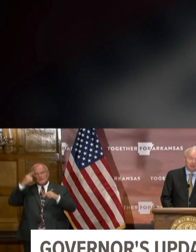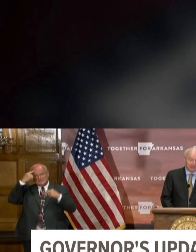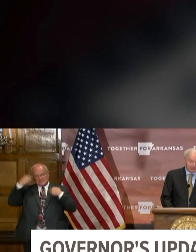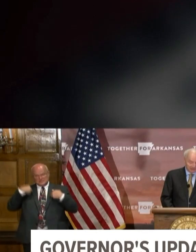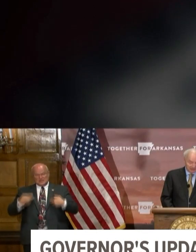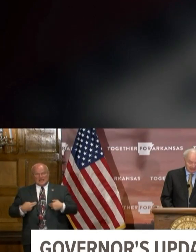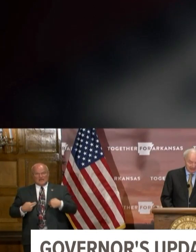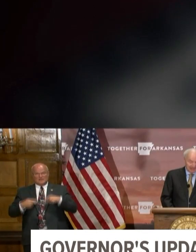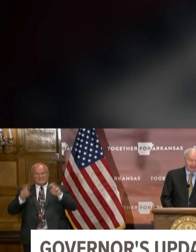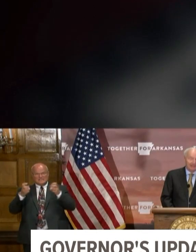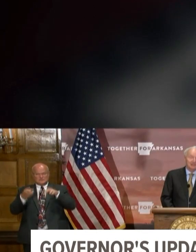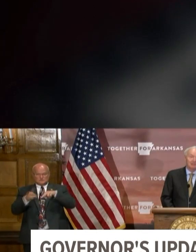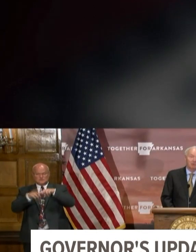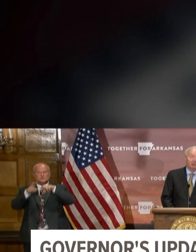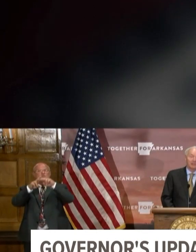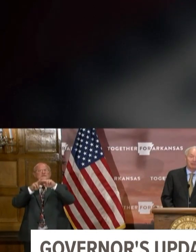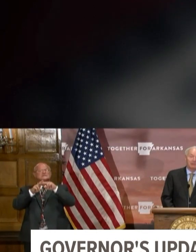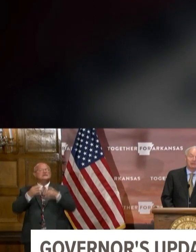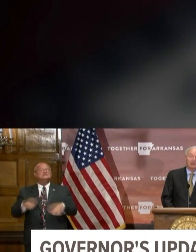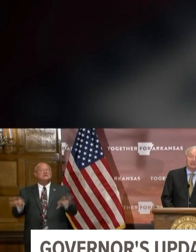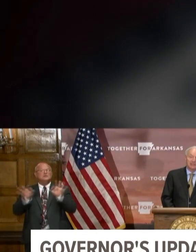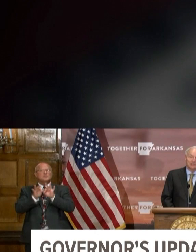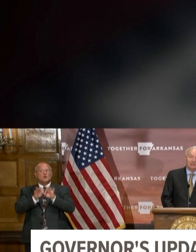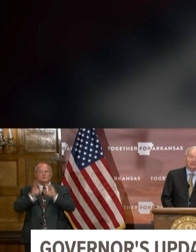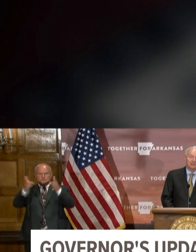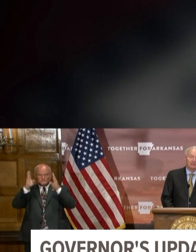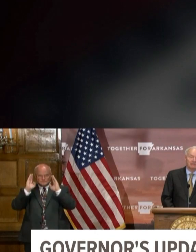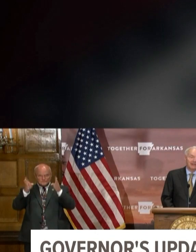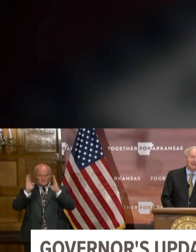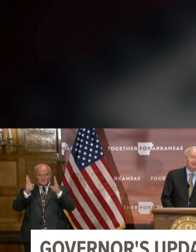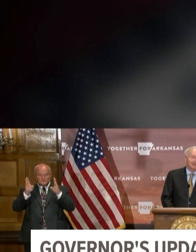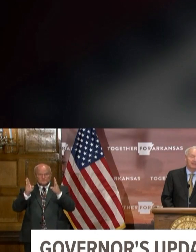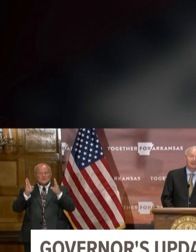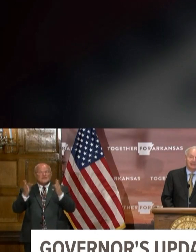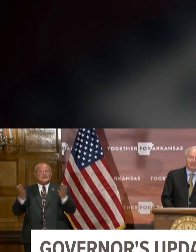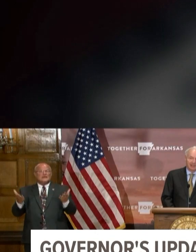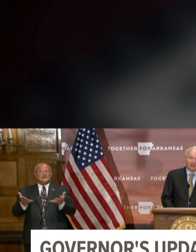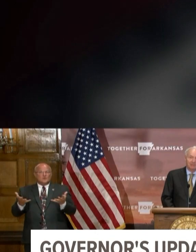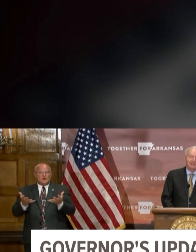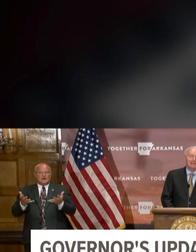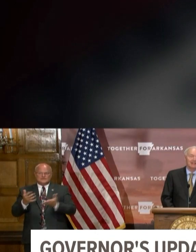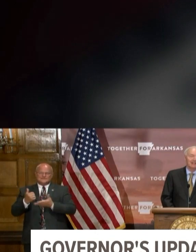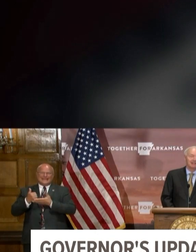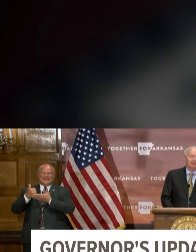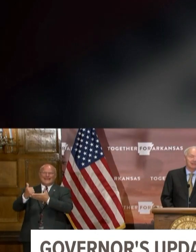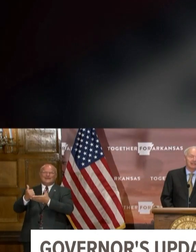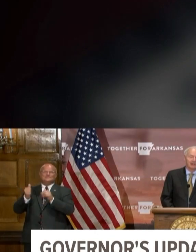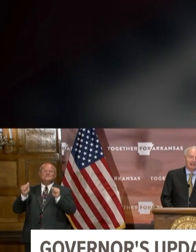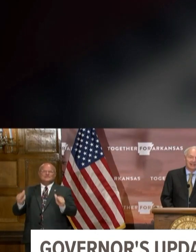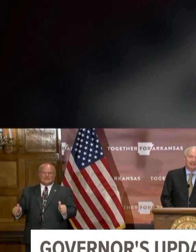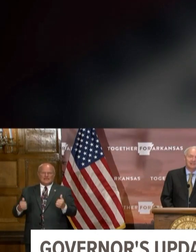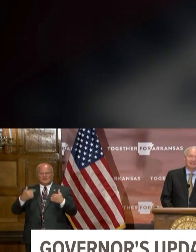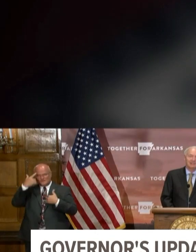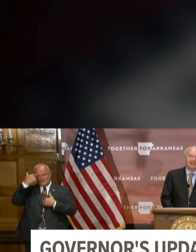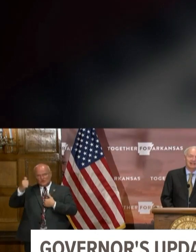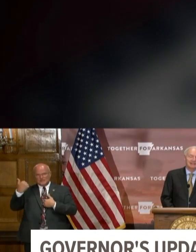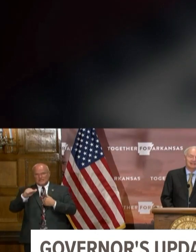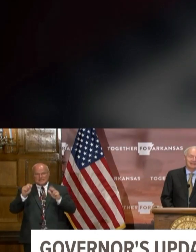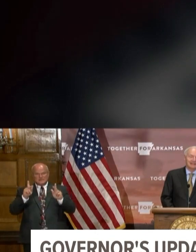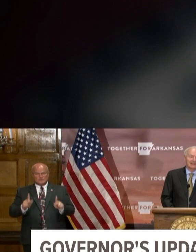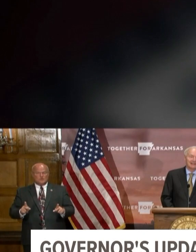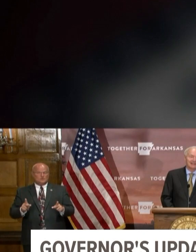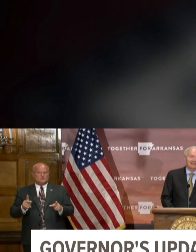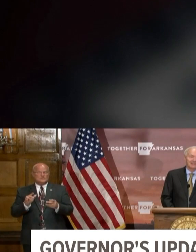have increased, and it's important that we draw attention to the fact that there is help for any Arkansan